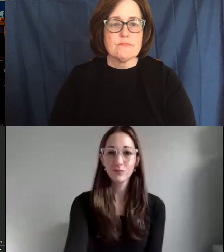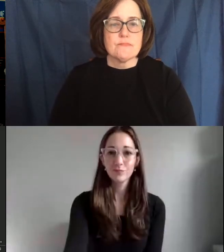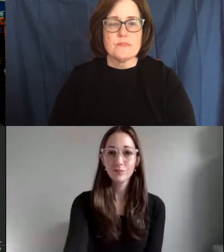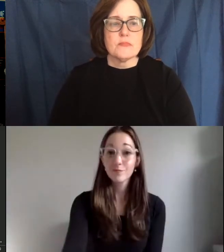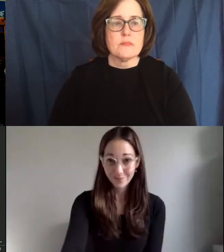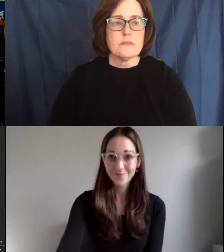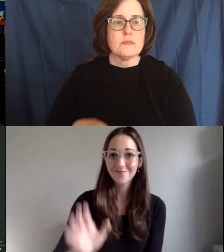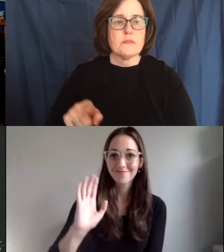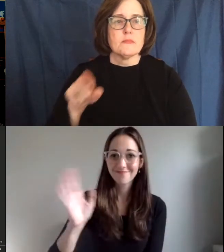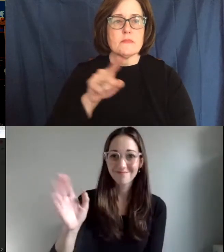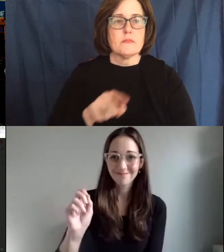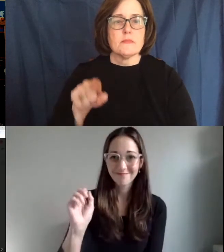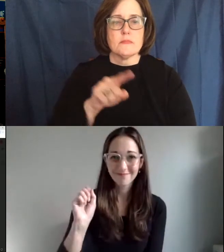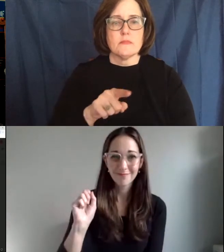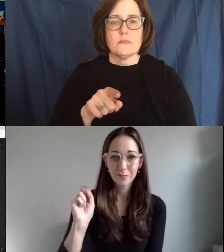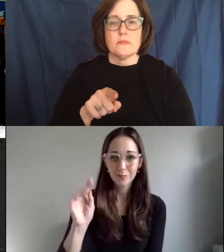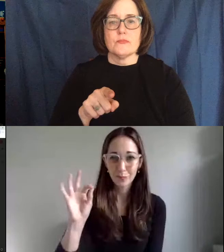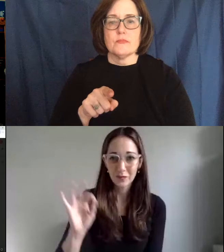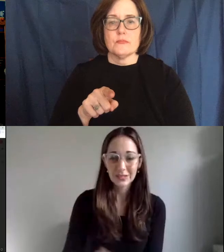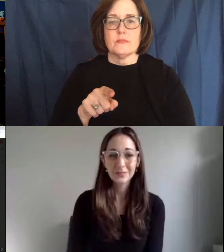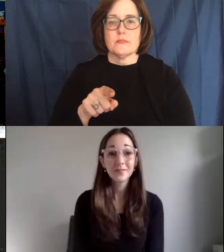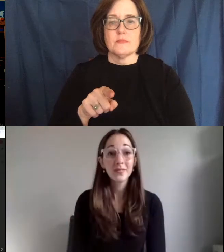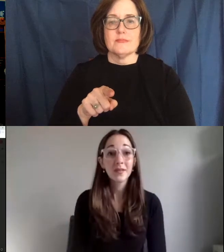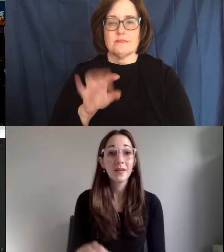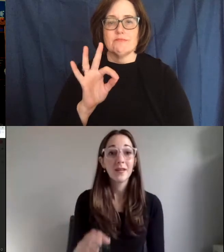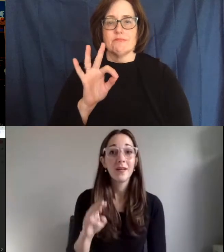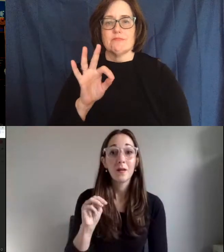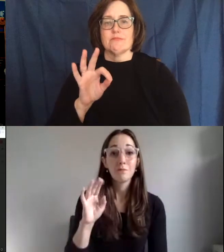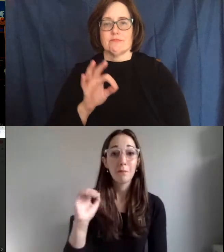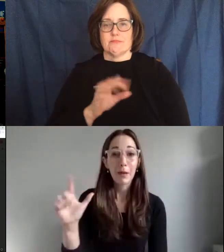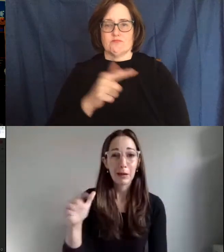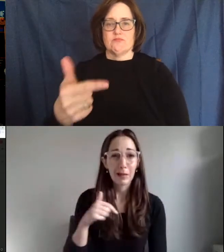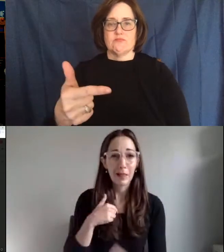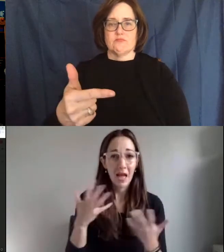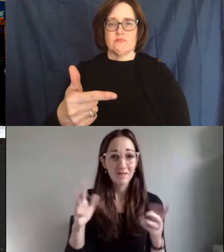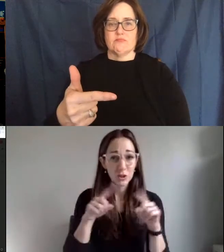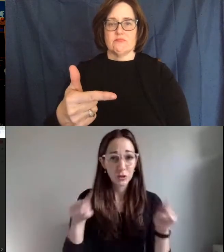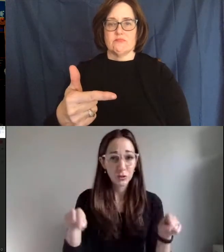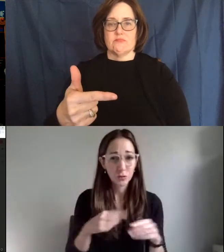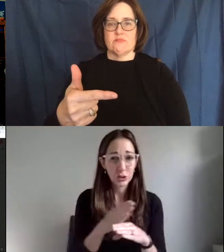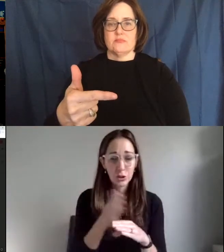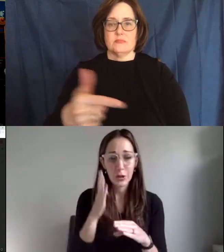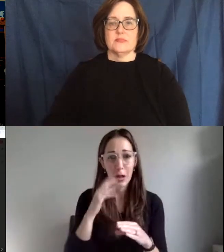Okay, so right after I'm done screen sharing, I could go back and give her screen share access.